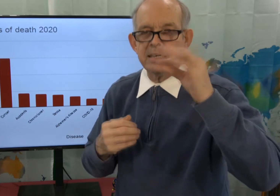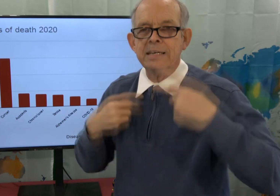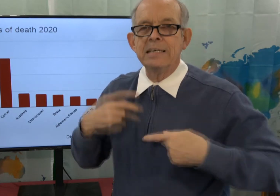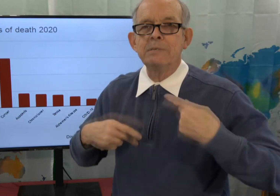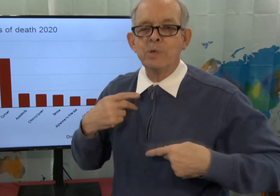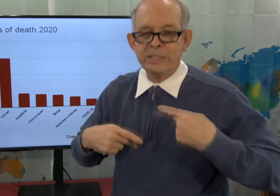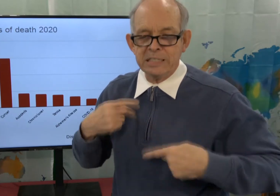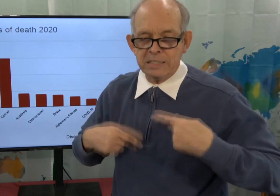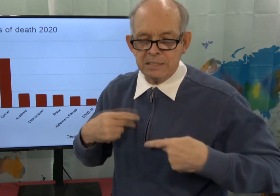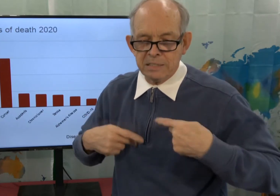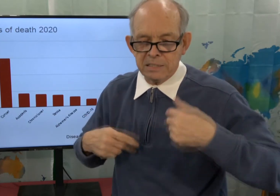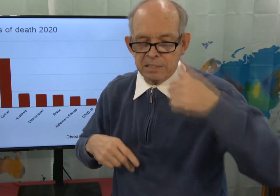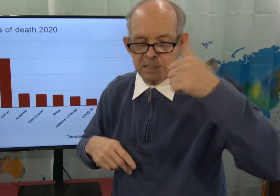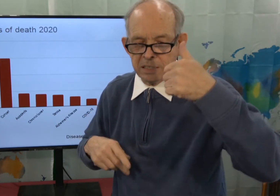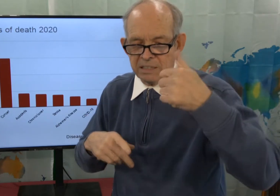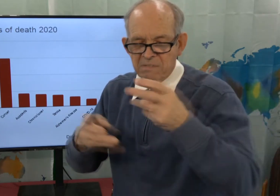diabetes. Pneumonia.